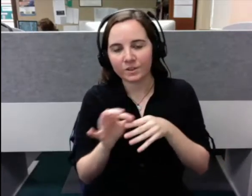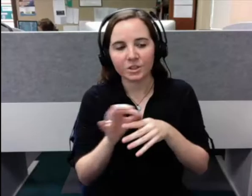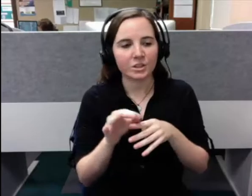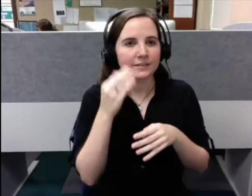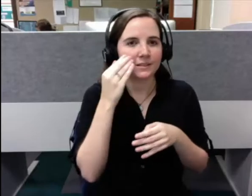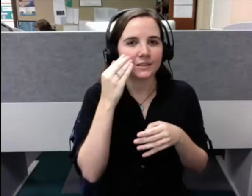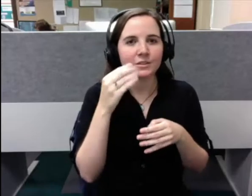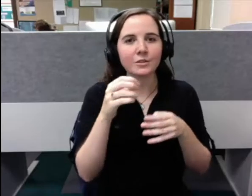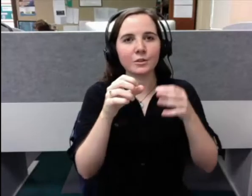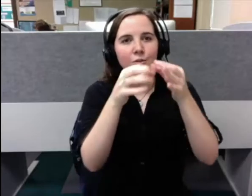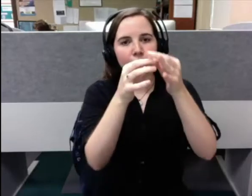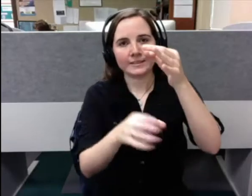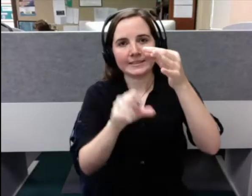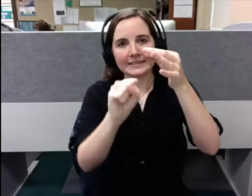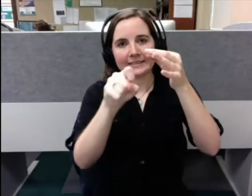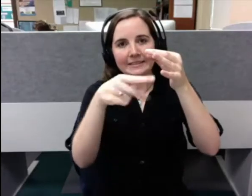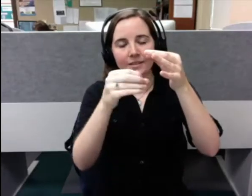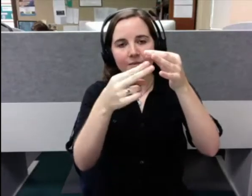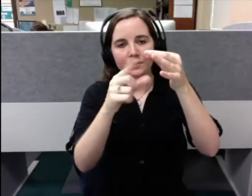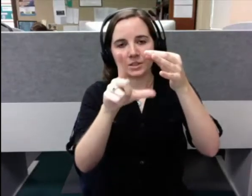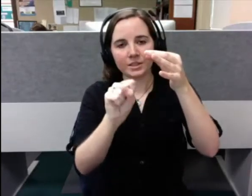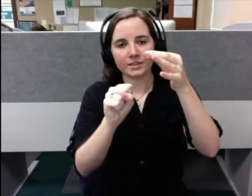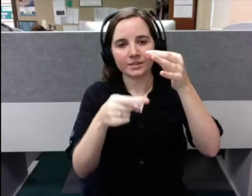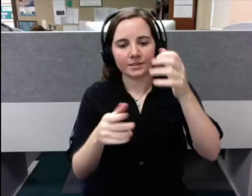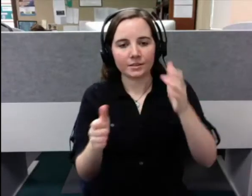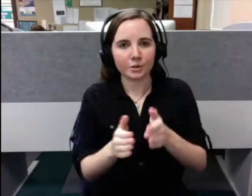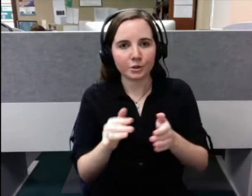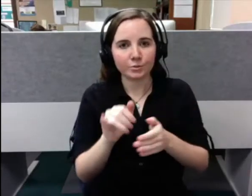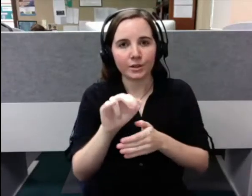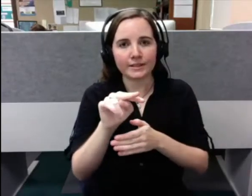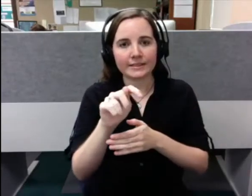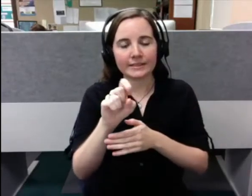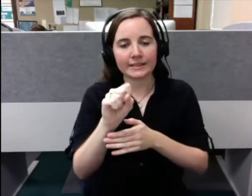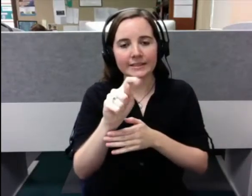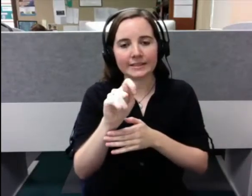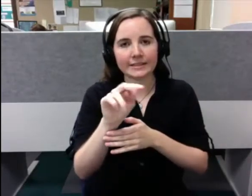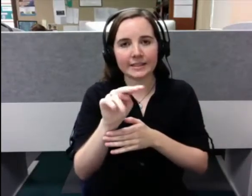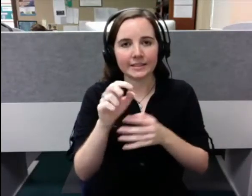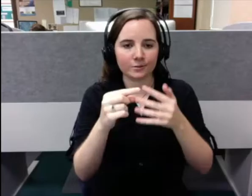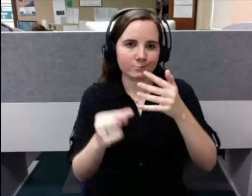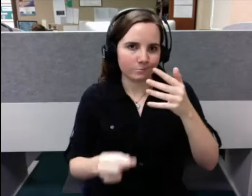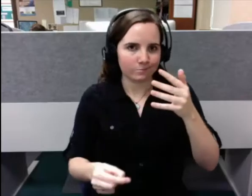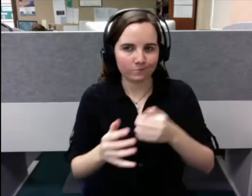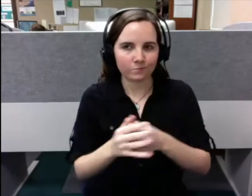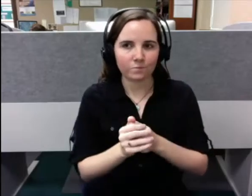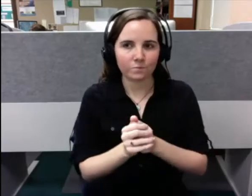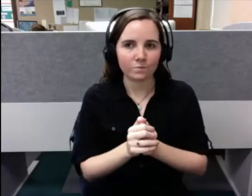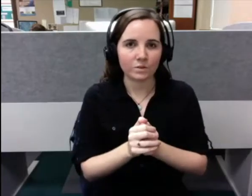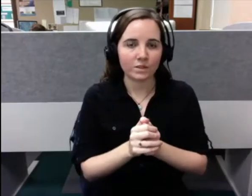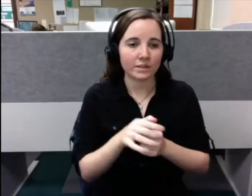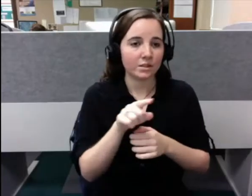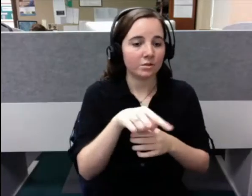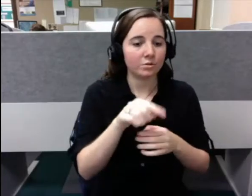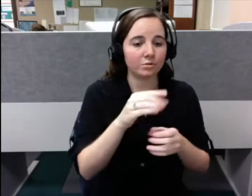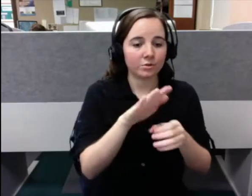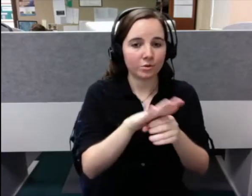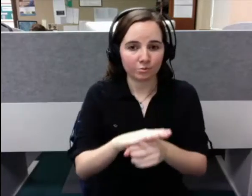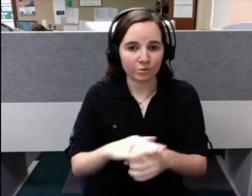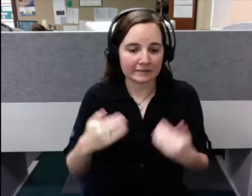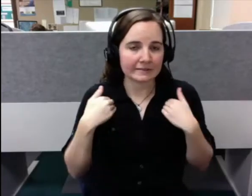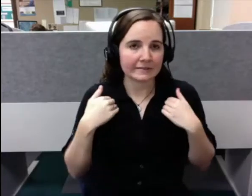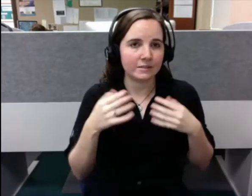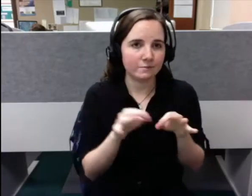the esophagus, the stomach, the small intestine, or the large intestine. In any of these regions, we're going to see